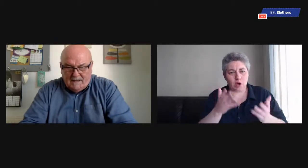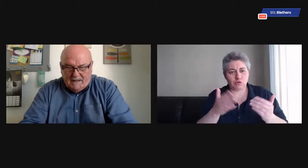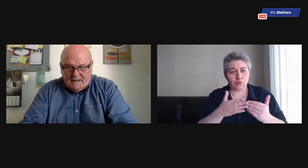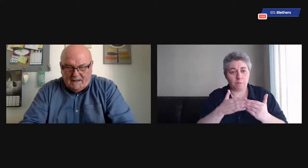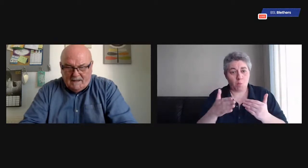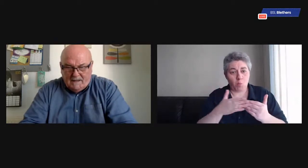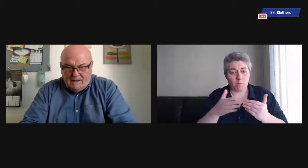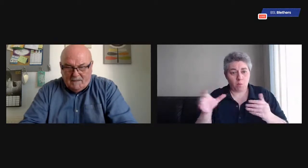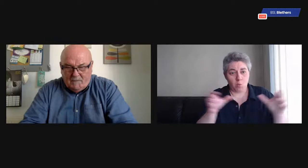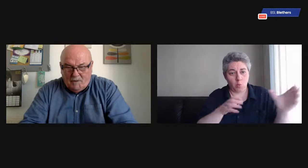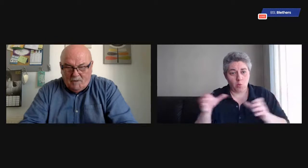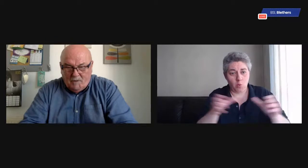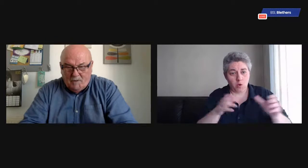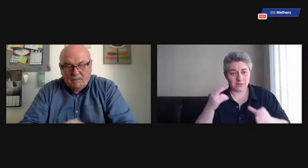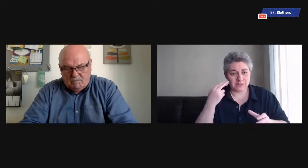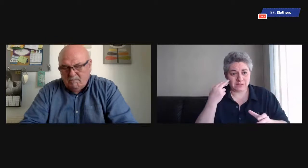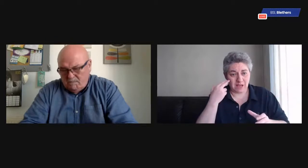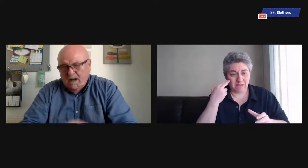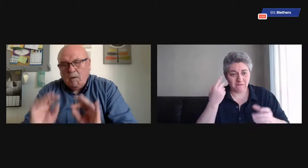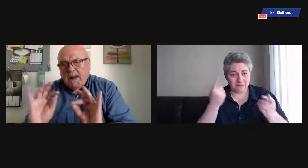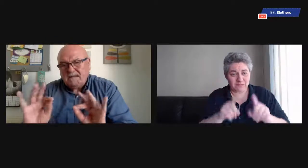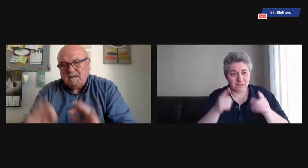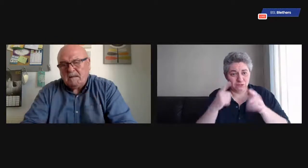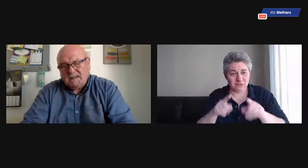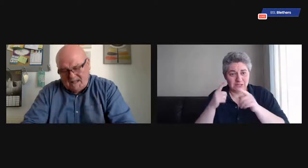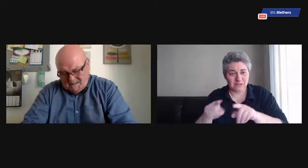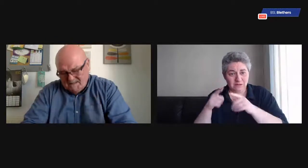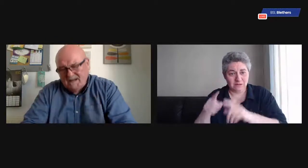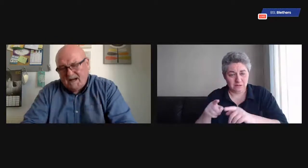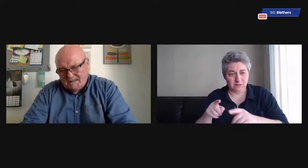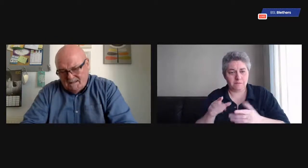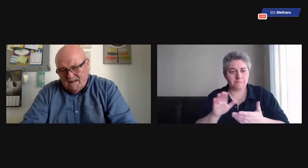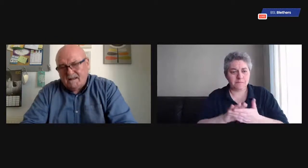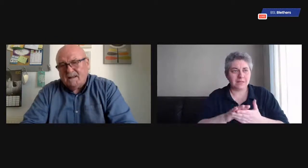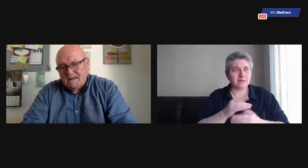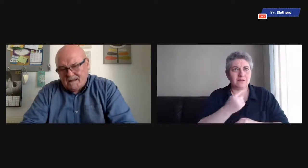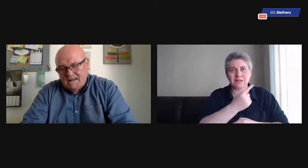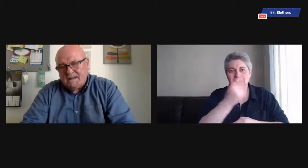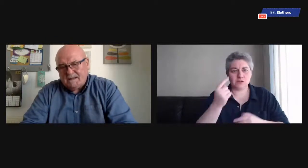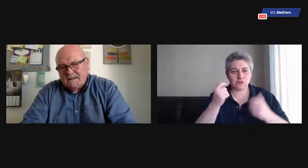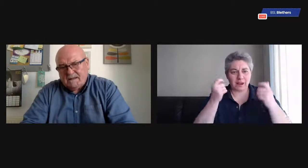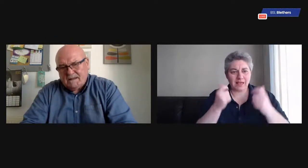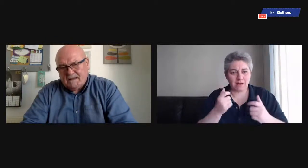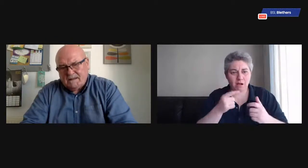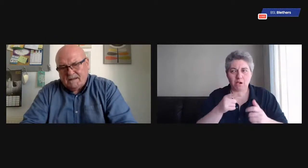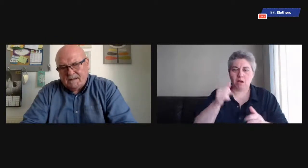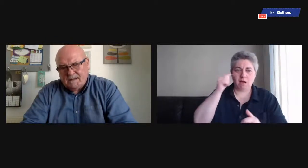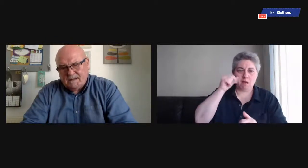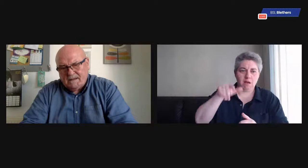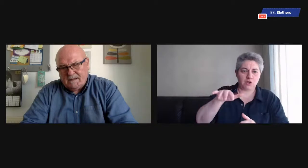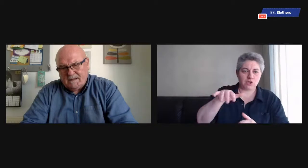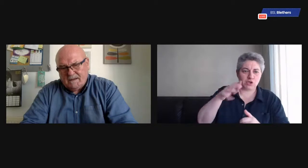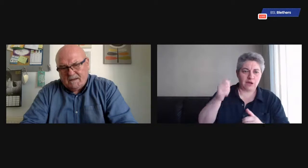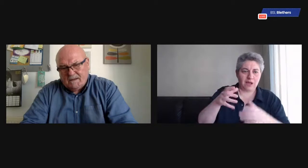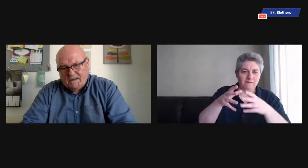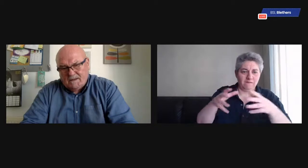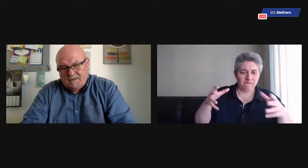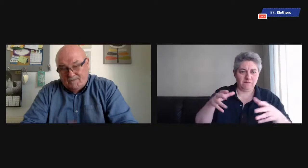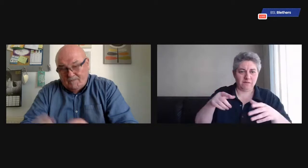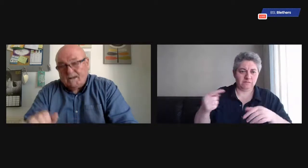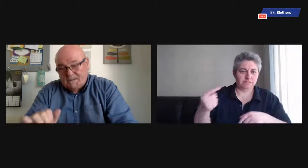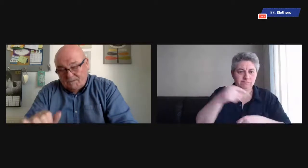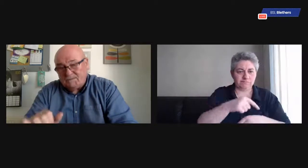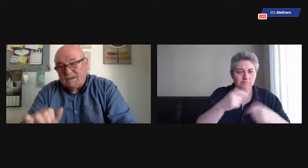is that we really need to encourage the legal system to engage more deaf mediary